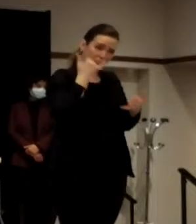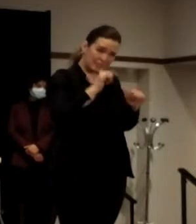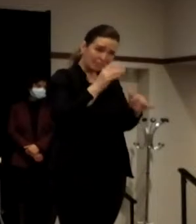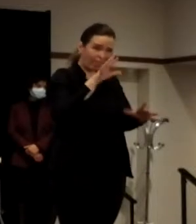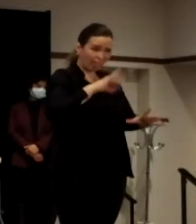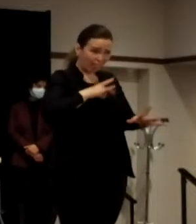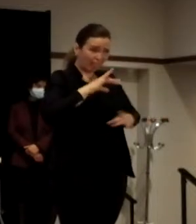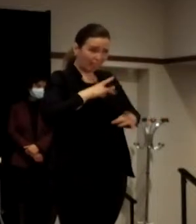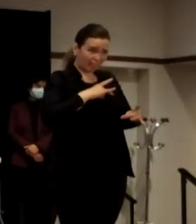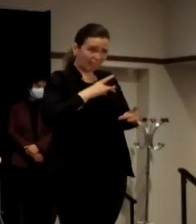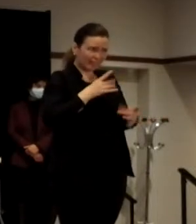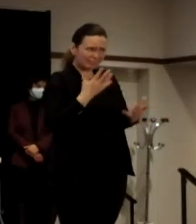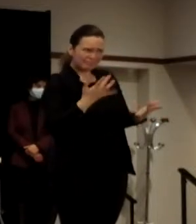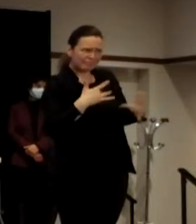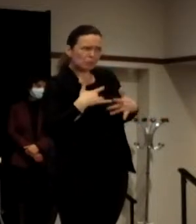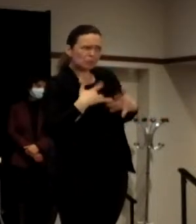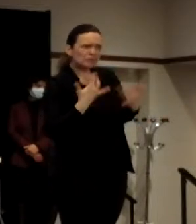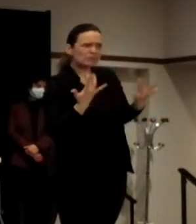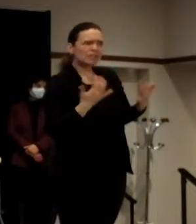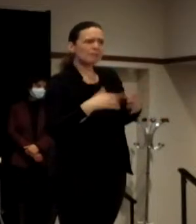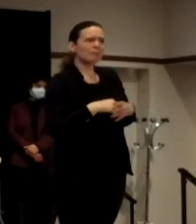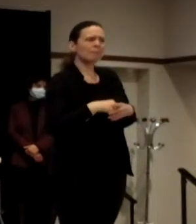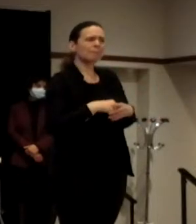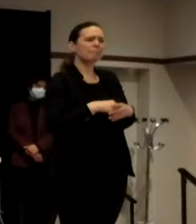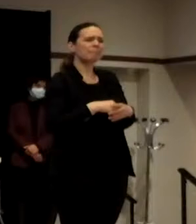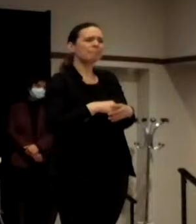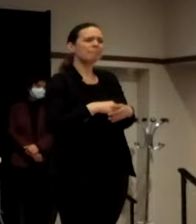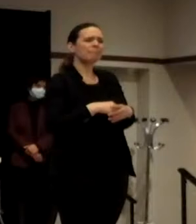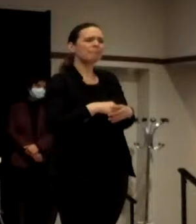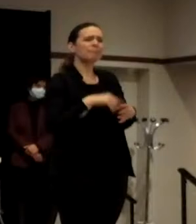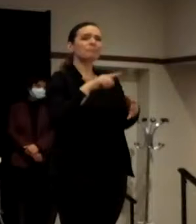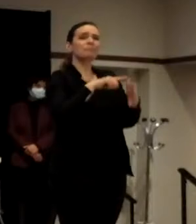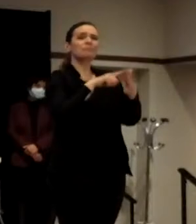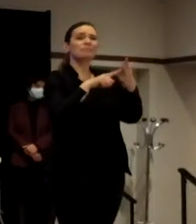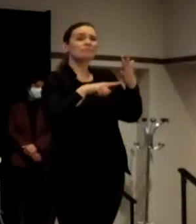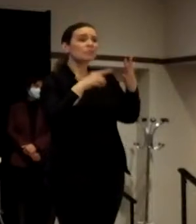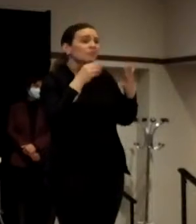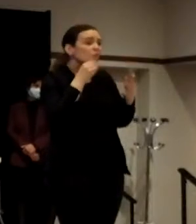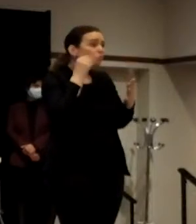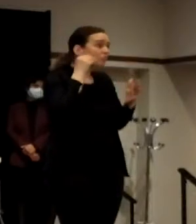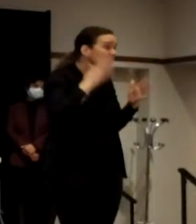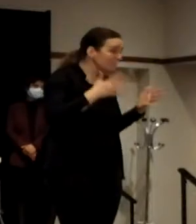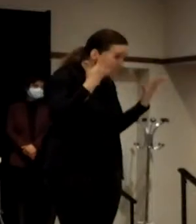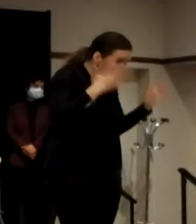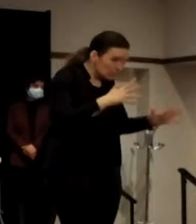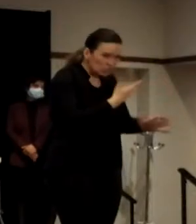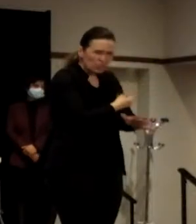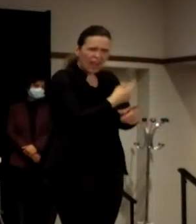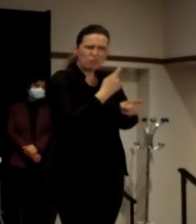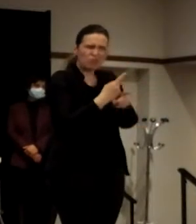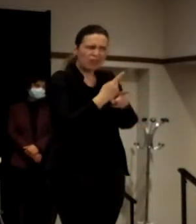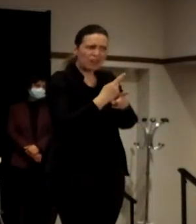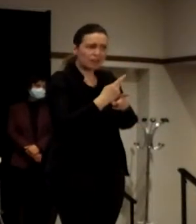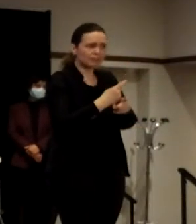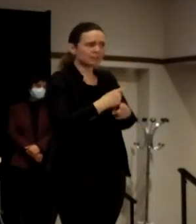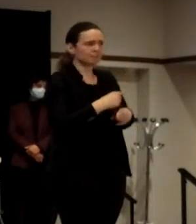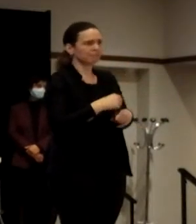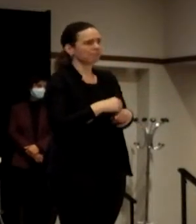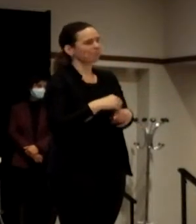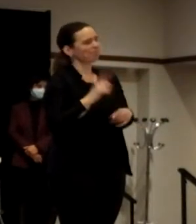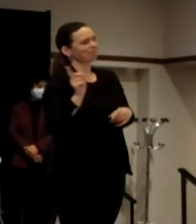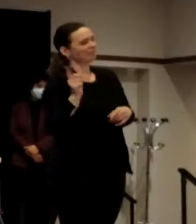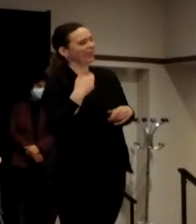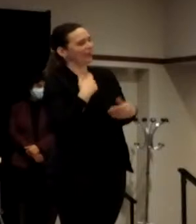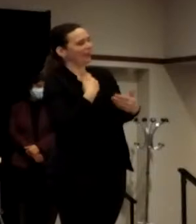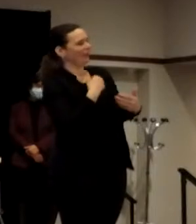on whether those residents had been vaccinated or not? I don't. So we don't